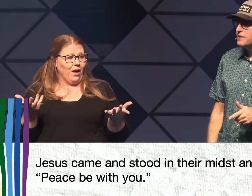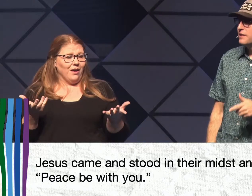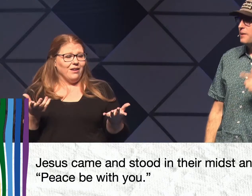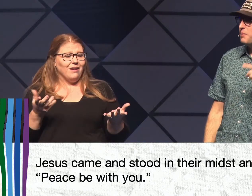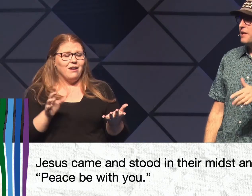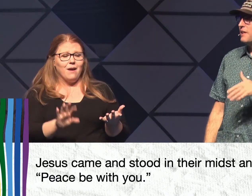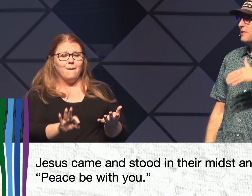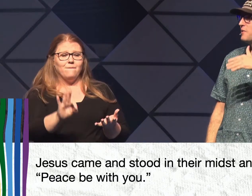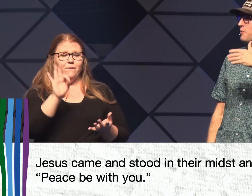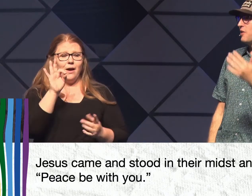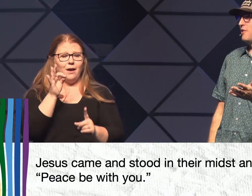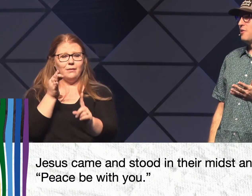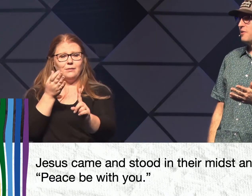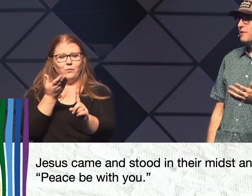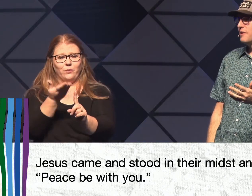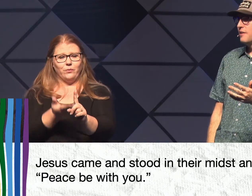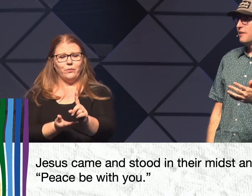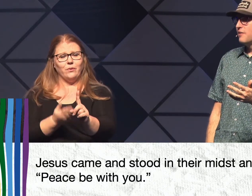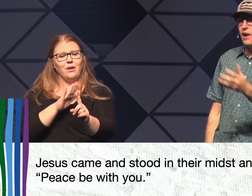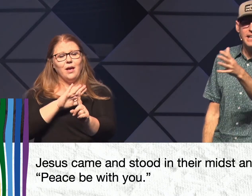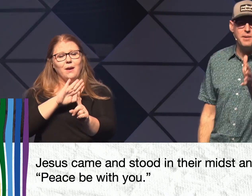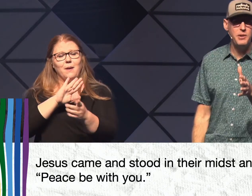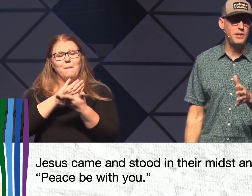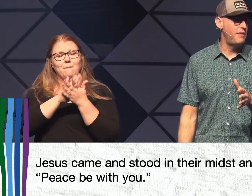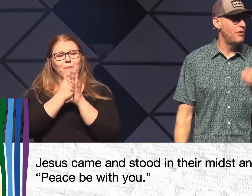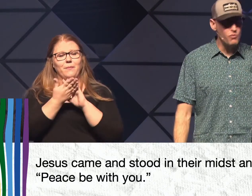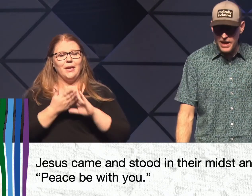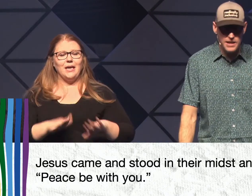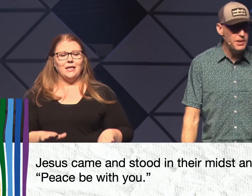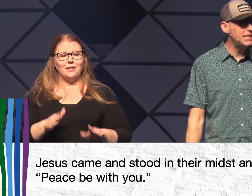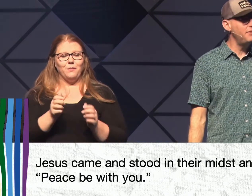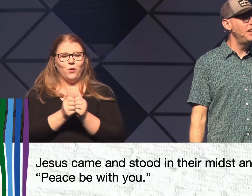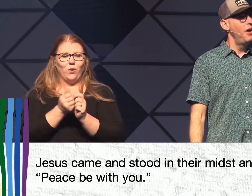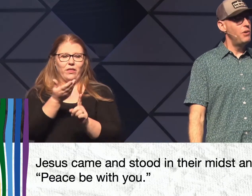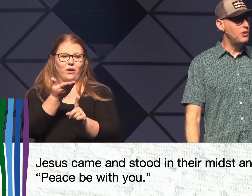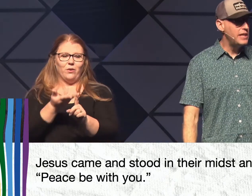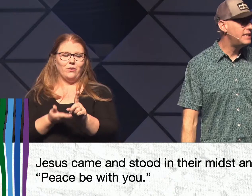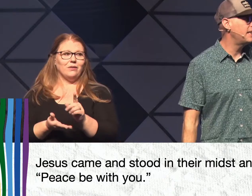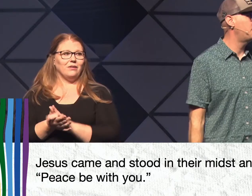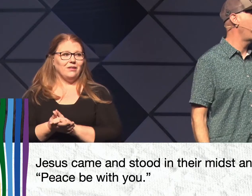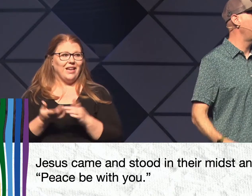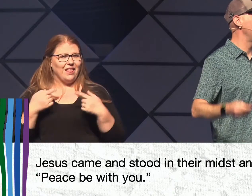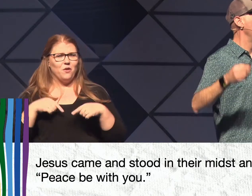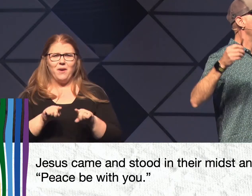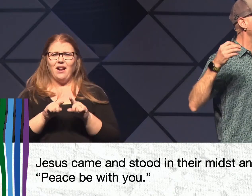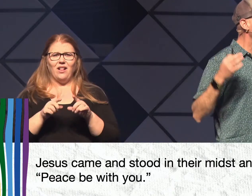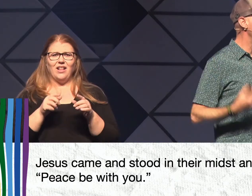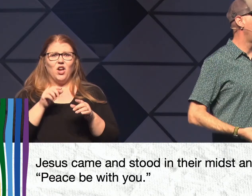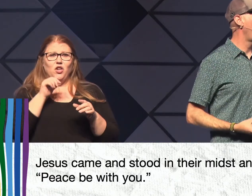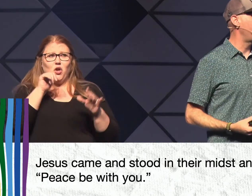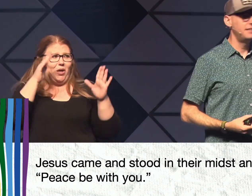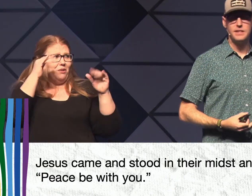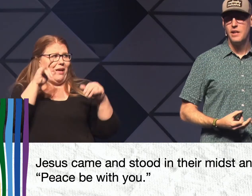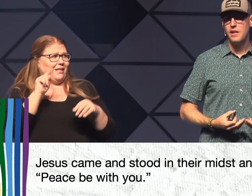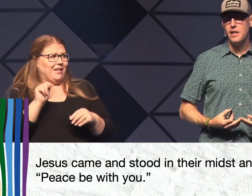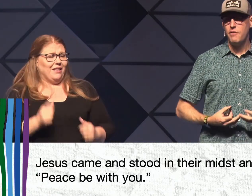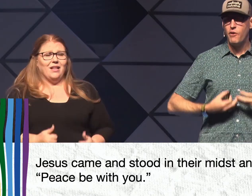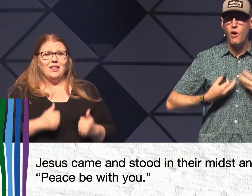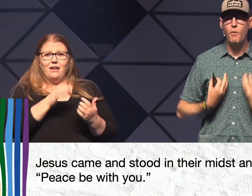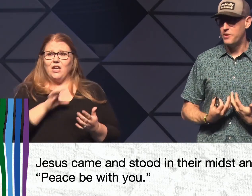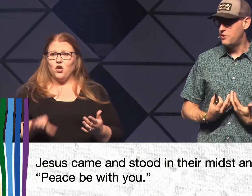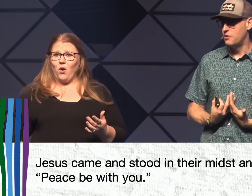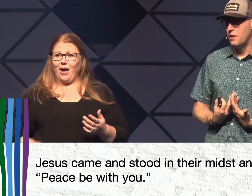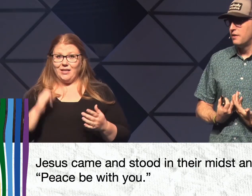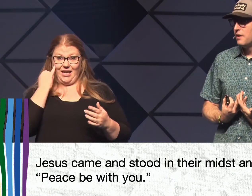peace be with you. Right in the middle of it, right in the midst of it, when you least expect it, the living Christ, if